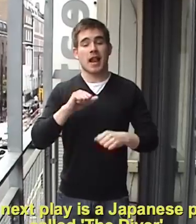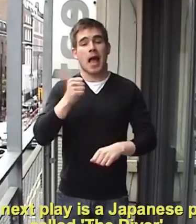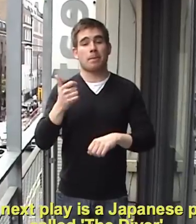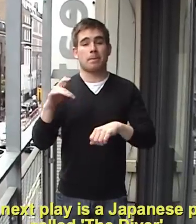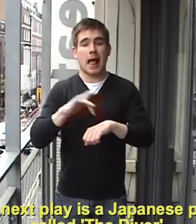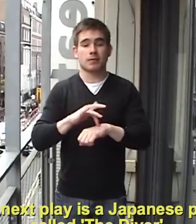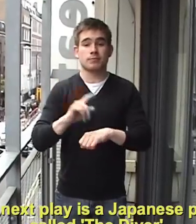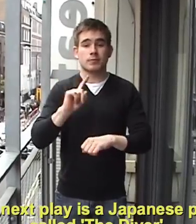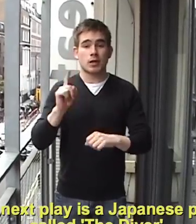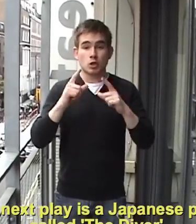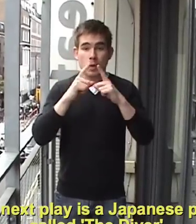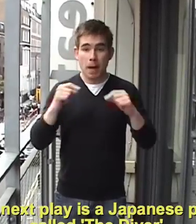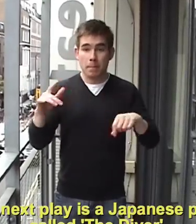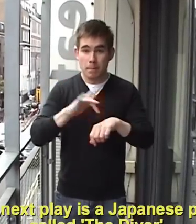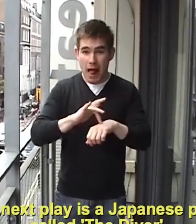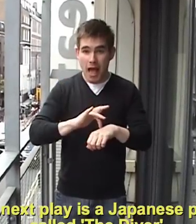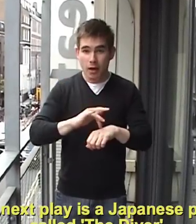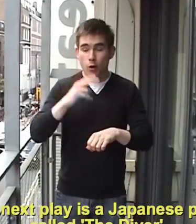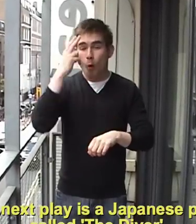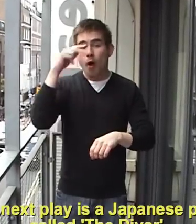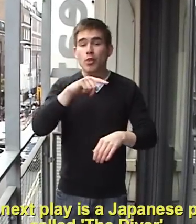The next play is a Japanese play called The Diver.